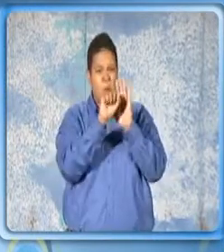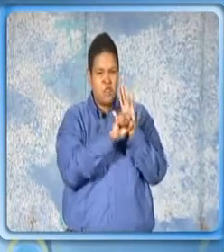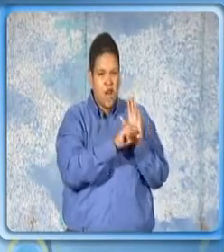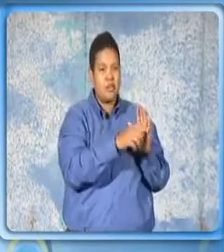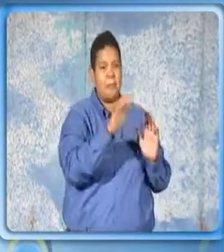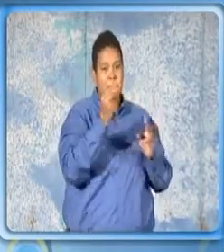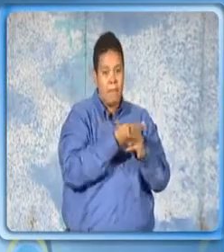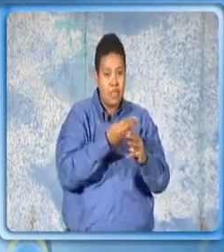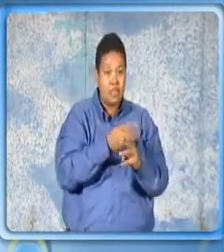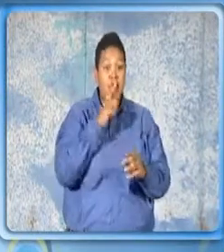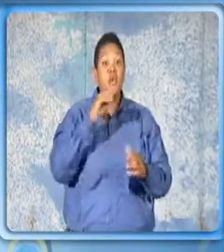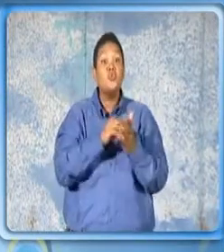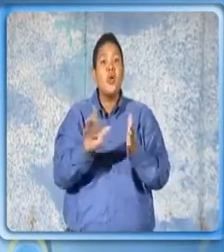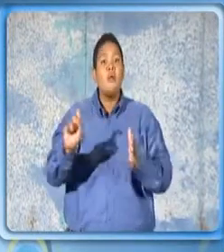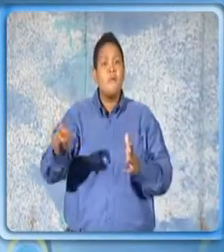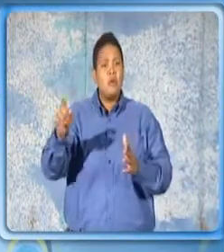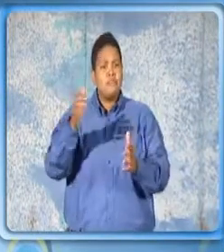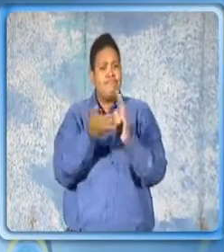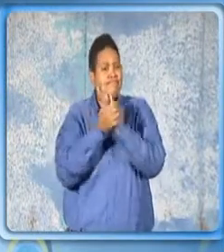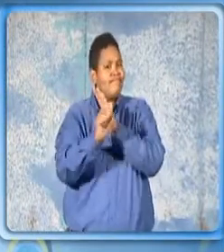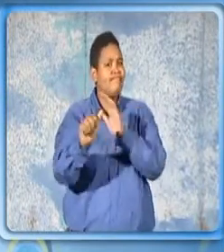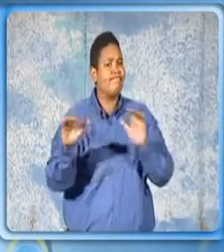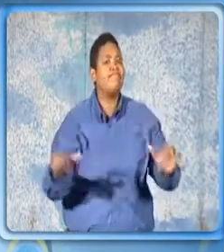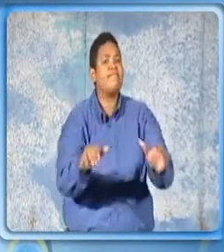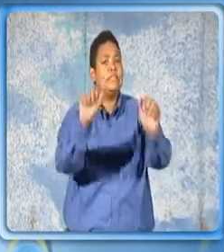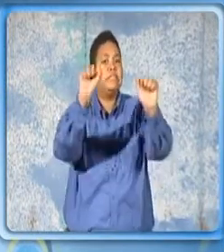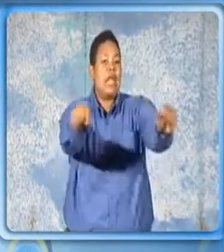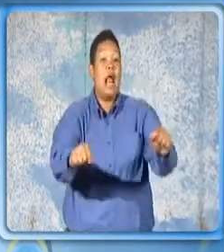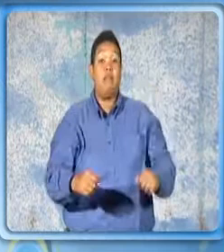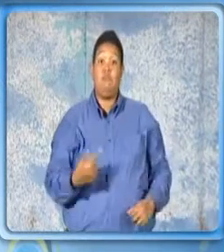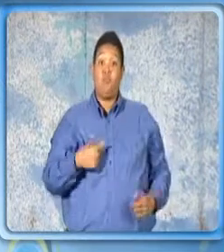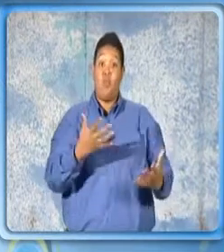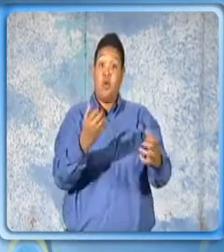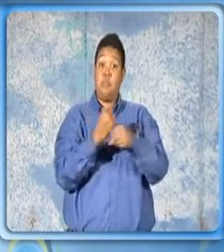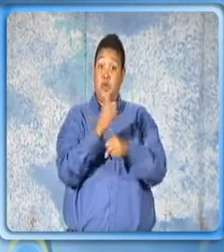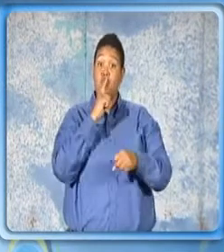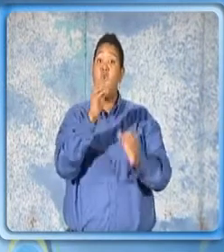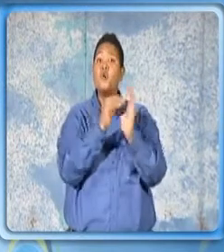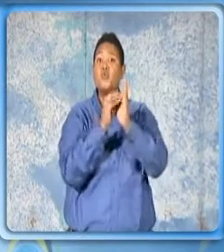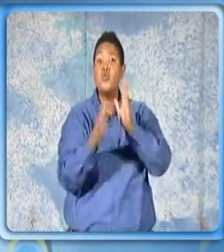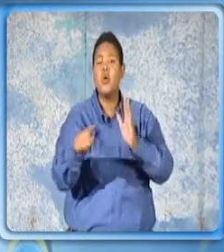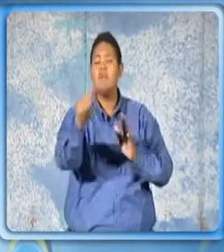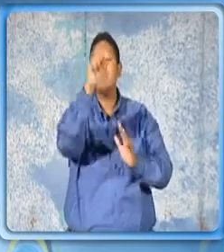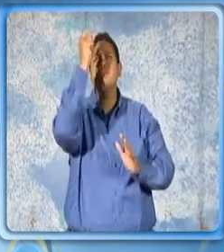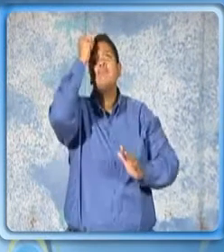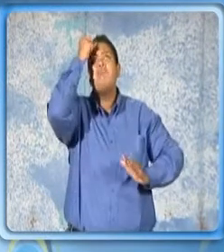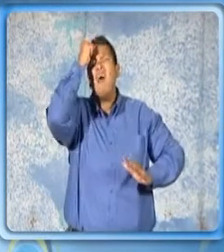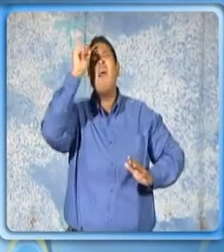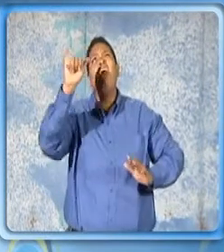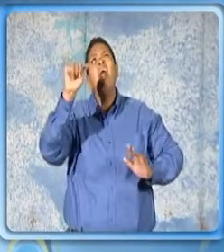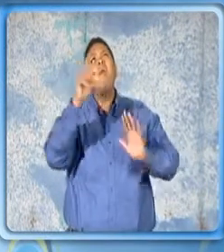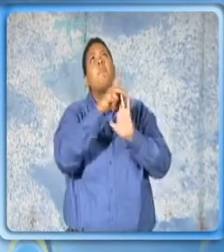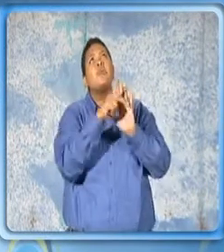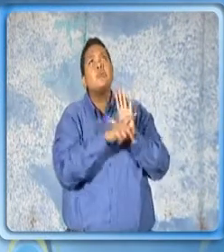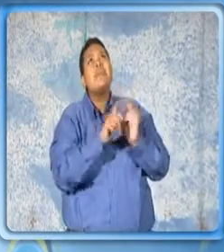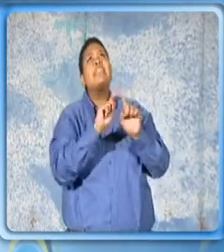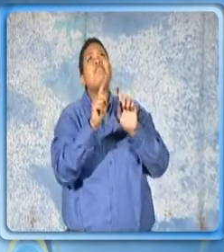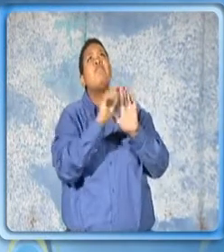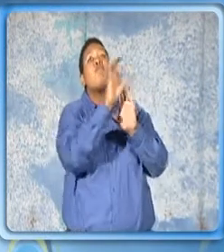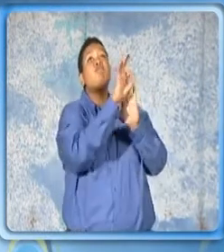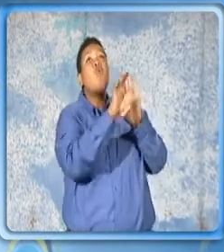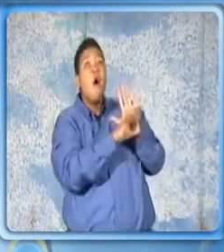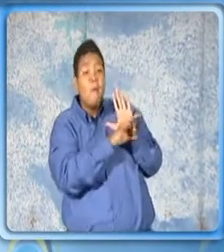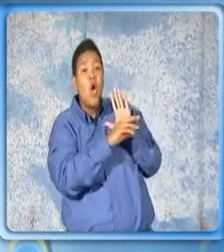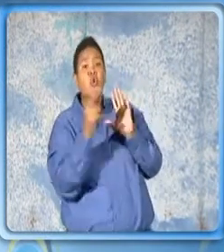students must master. We want to ensure that students understand the principles and formulae used